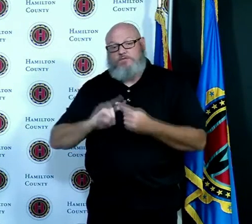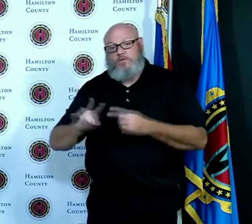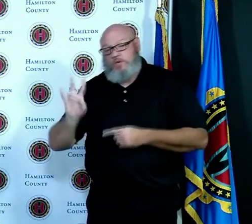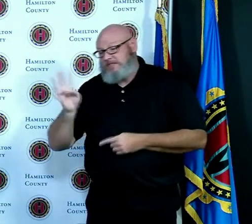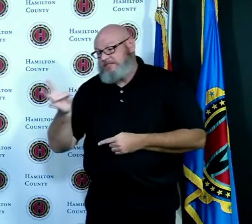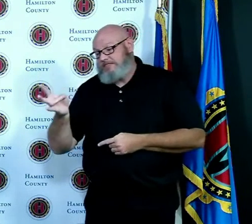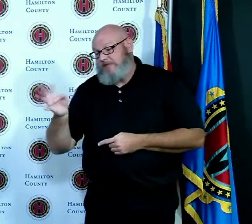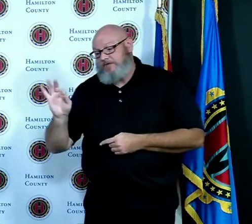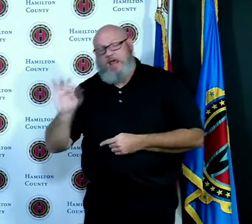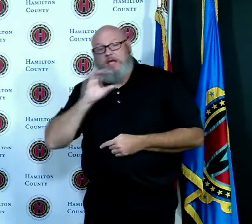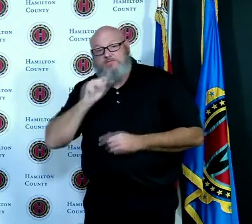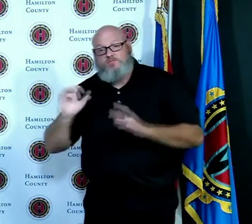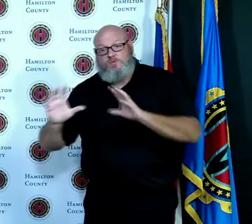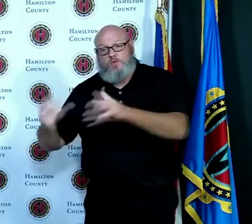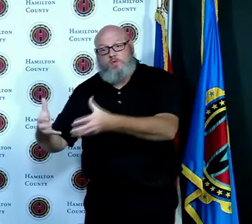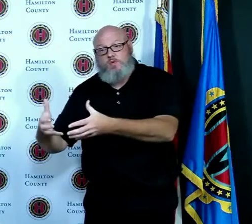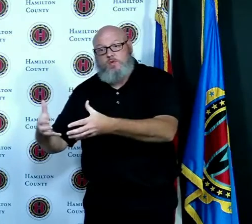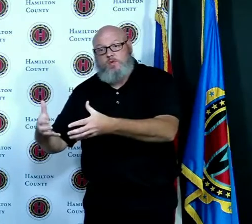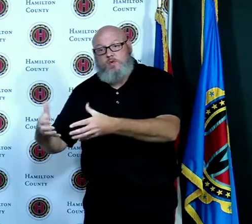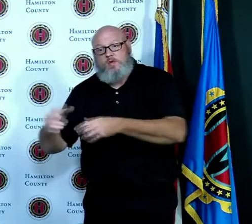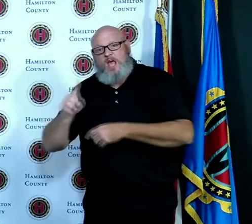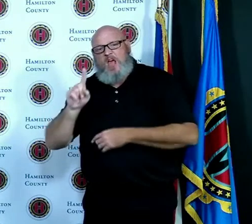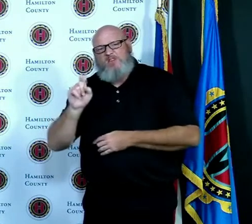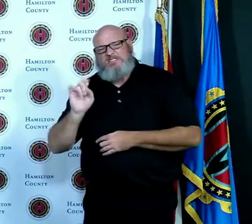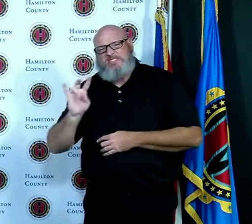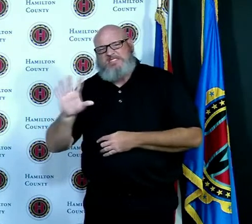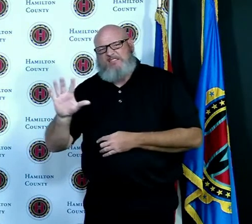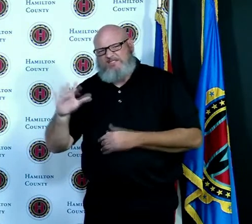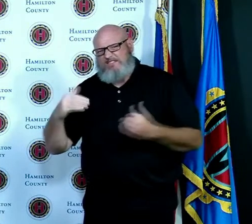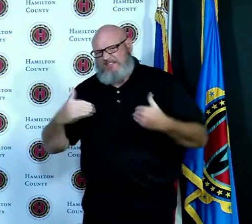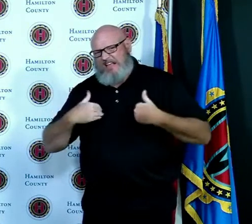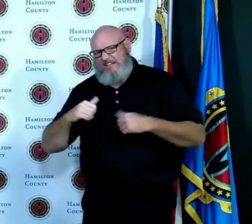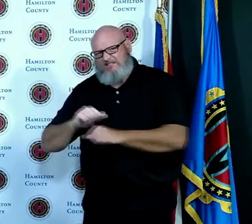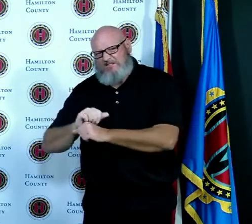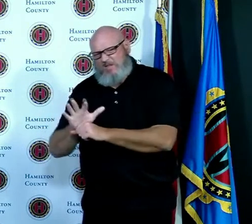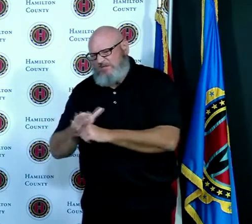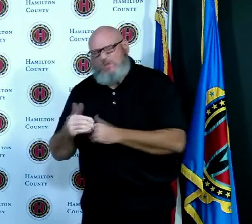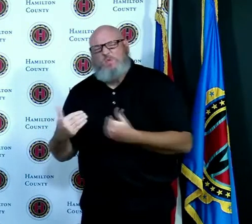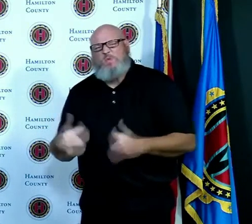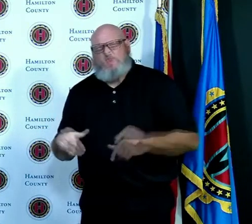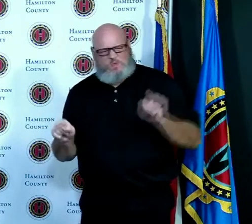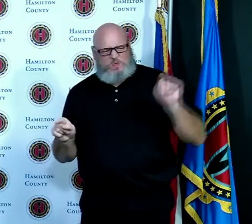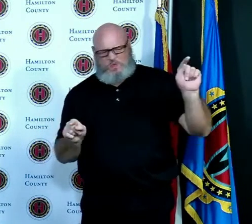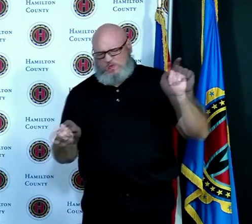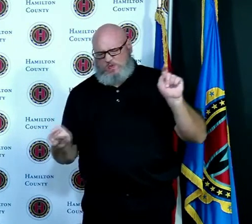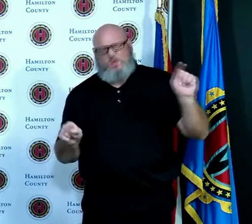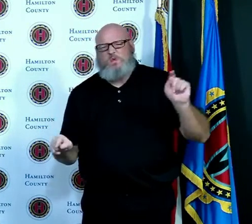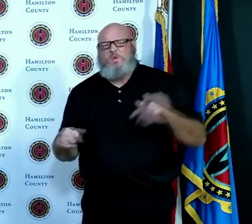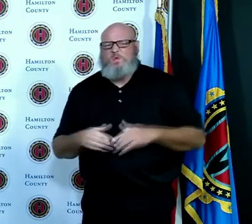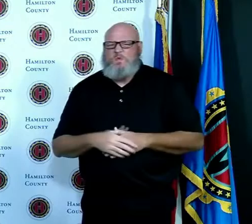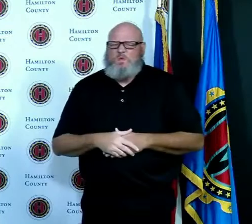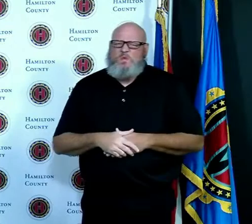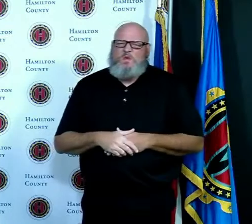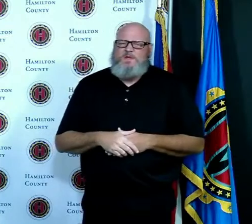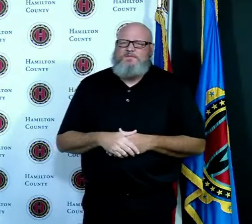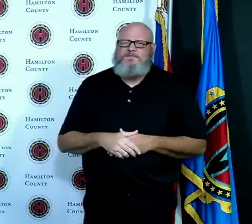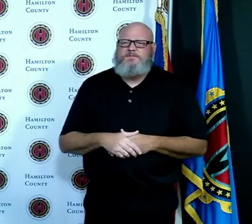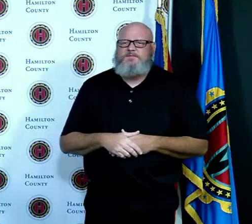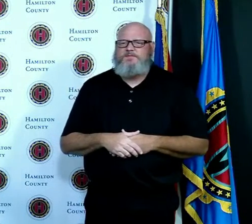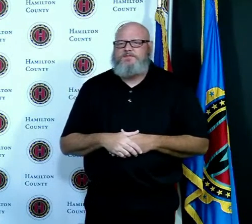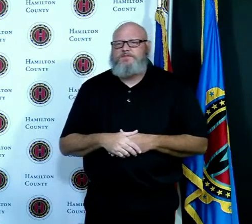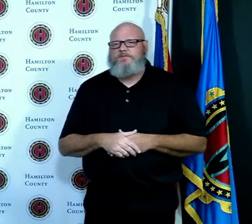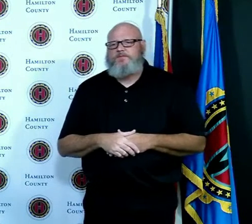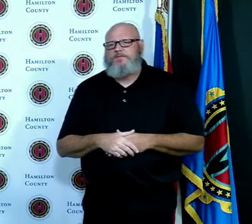increase in hospitalizations, as we know these individuals are significantly at higher risk for severe illness with COVID-19.